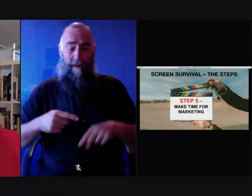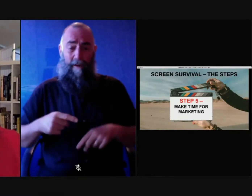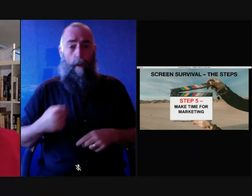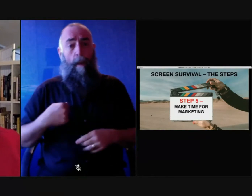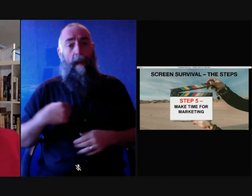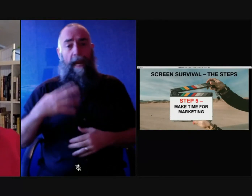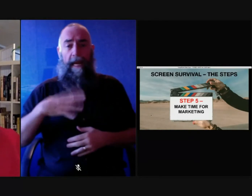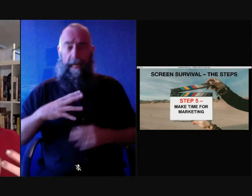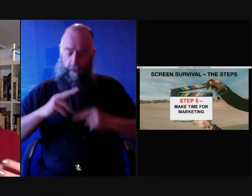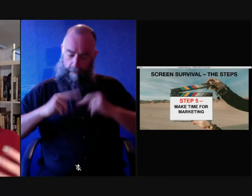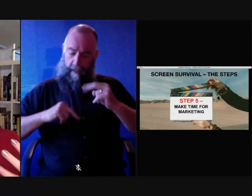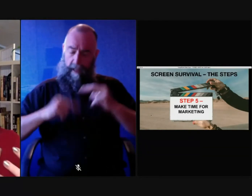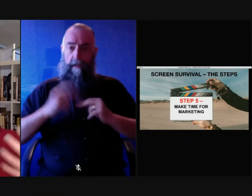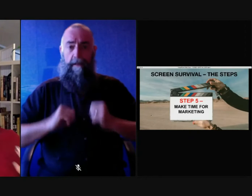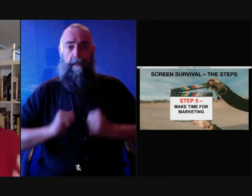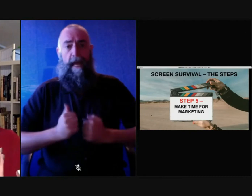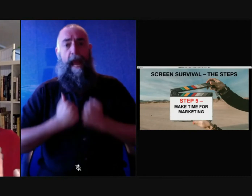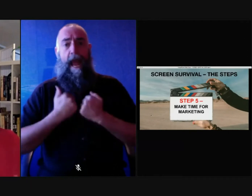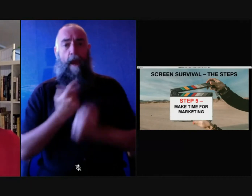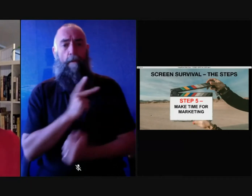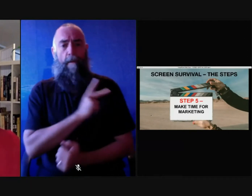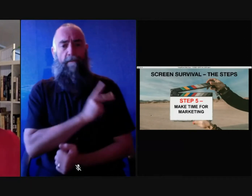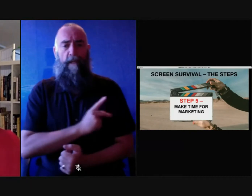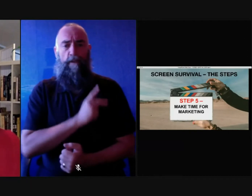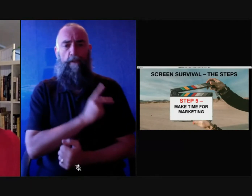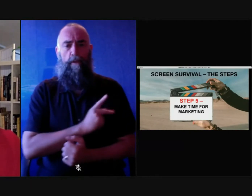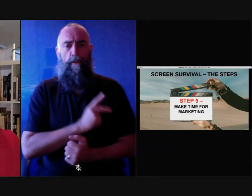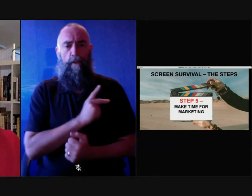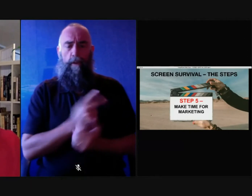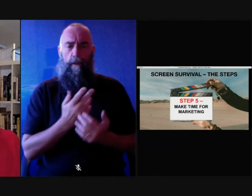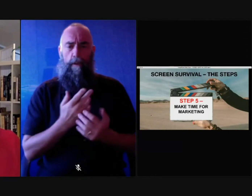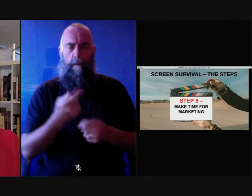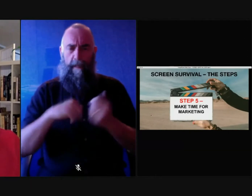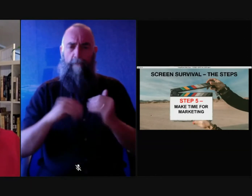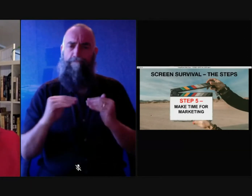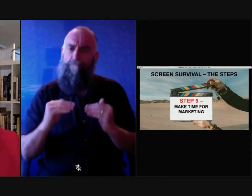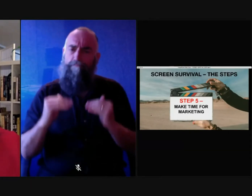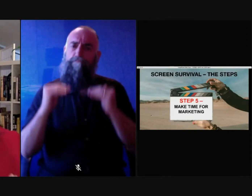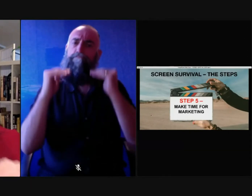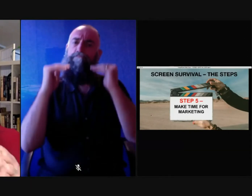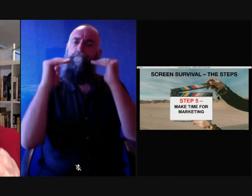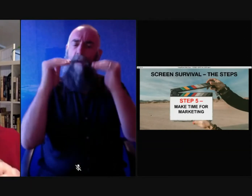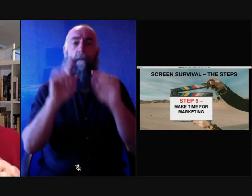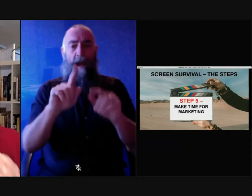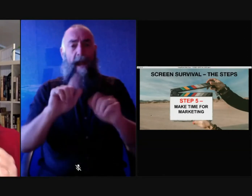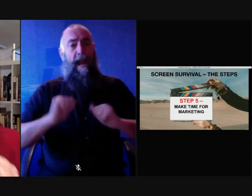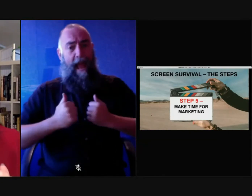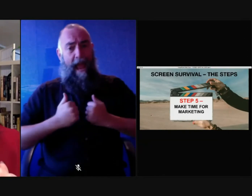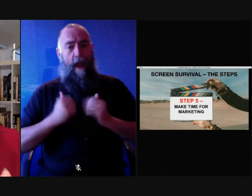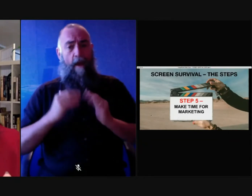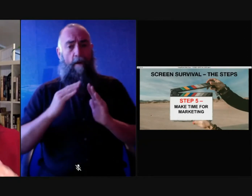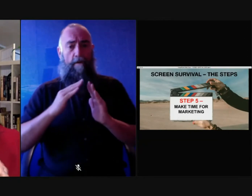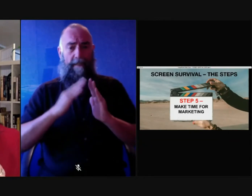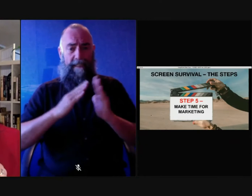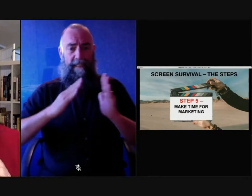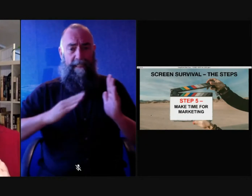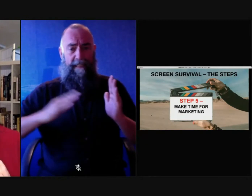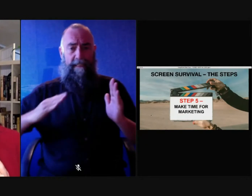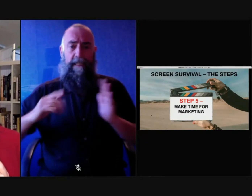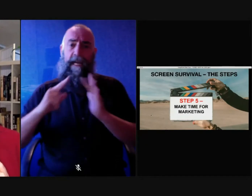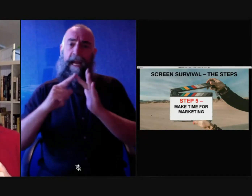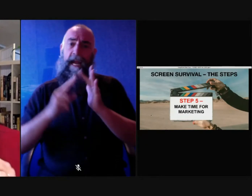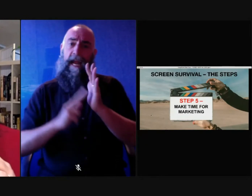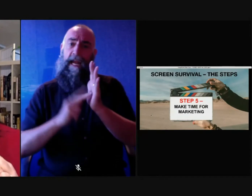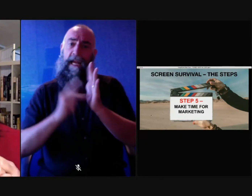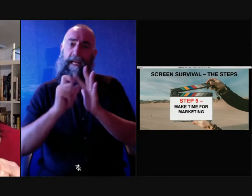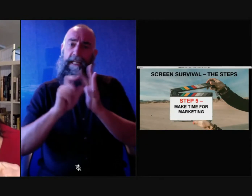professionals, and not only building ourselves, but also working together to continue to build our industry if you have the capacity for it. It might